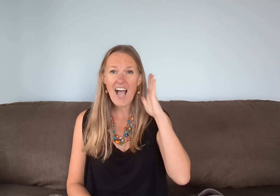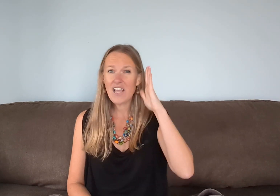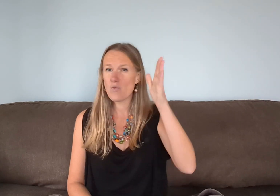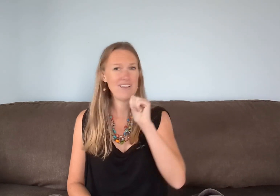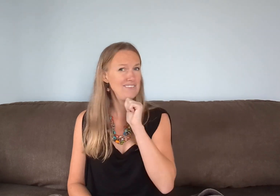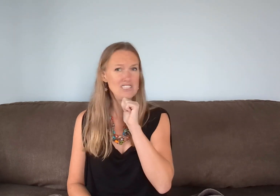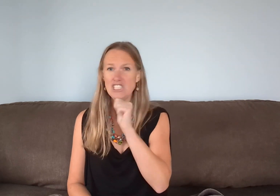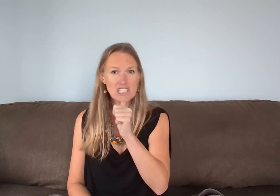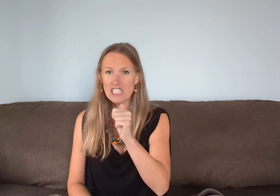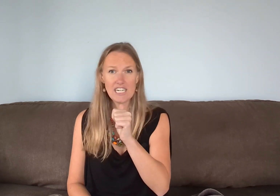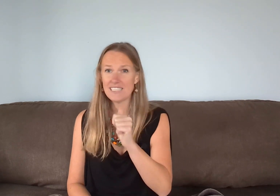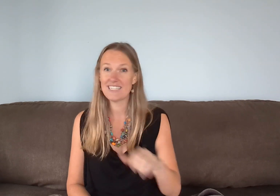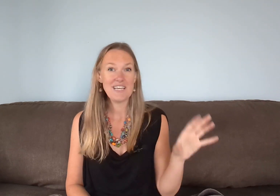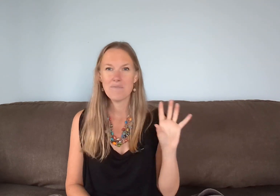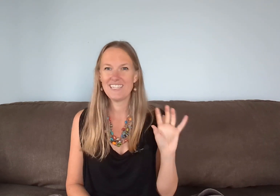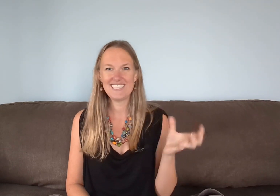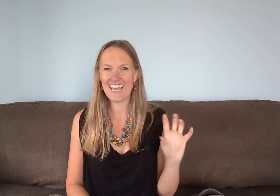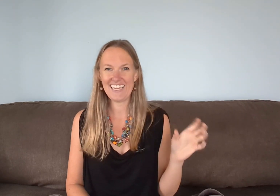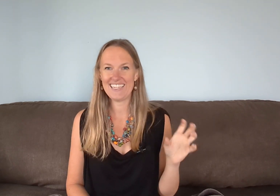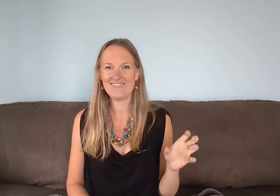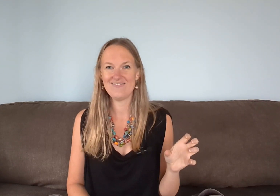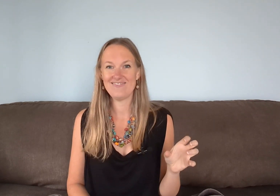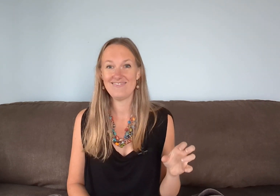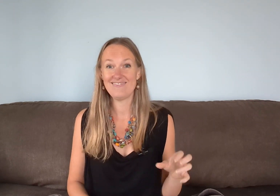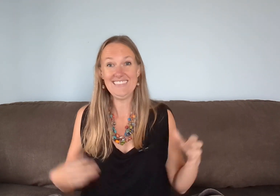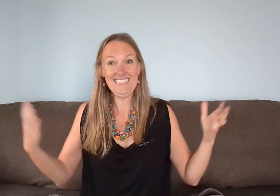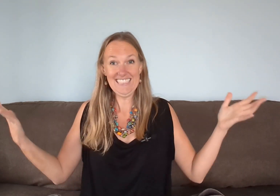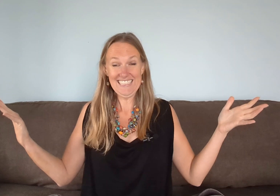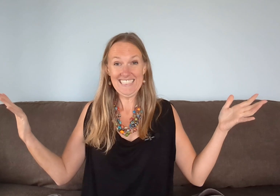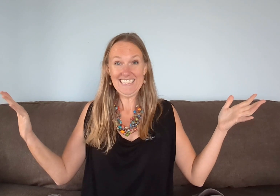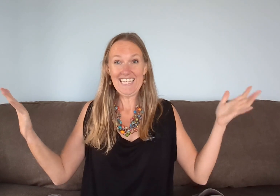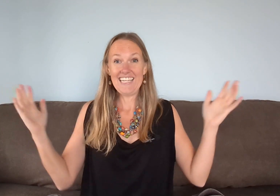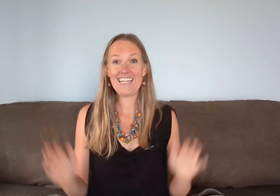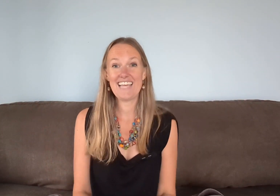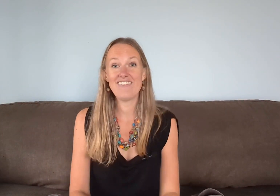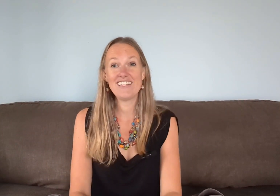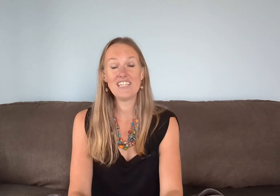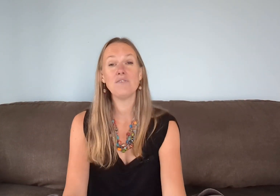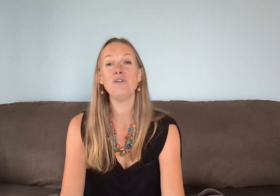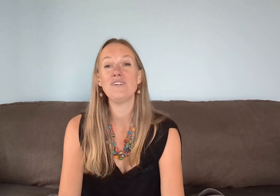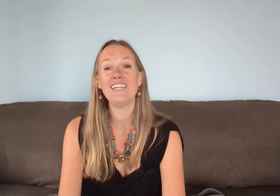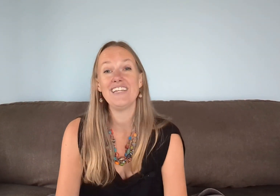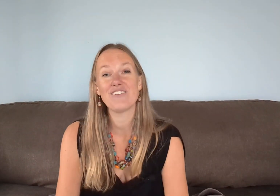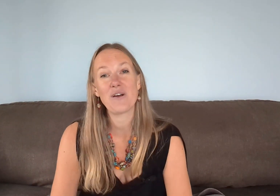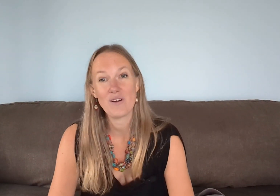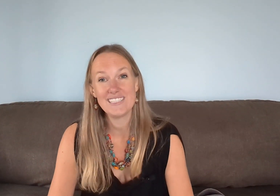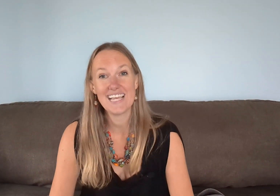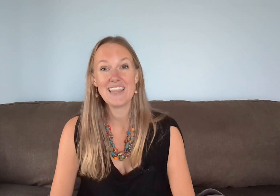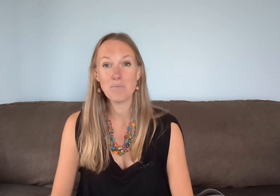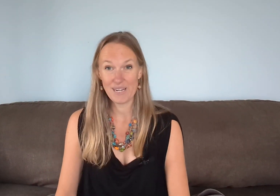I will not be shaken. And that's everything you need for the course and the